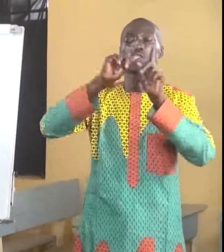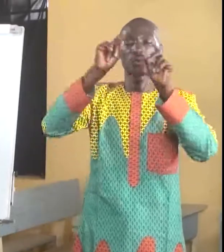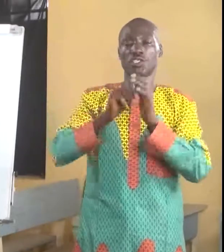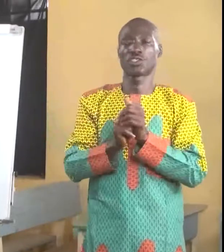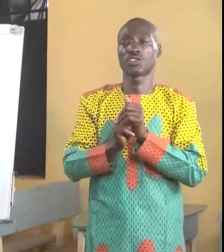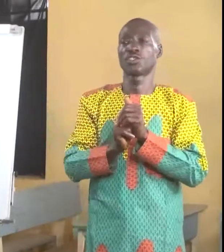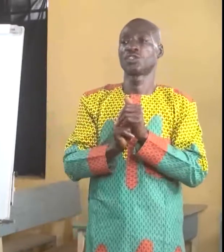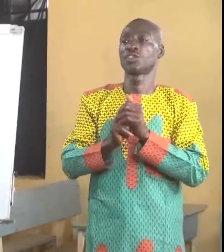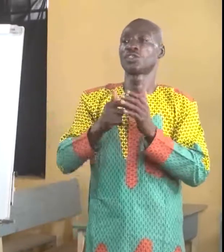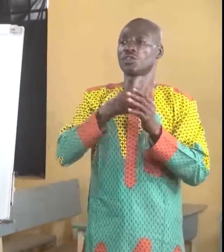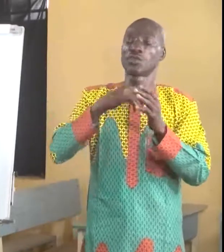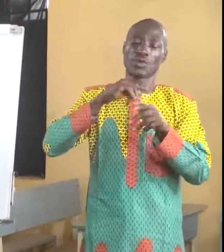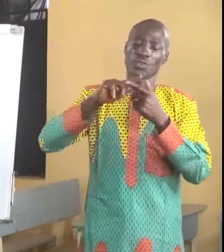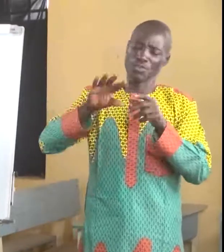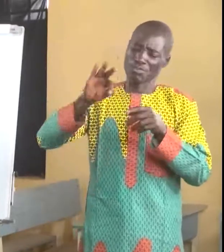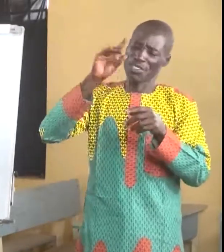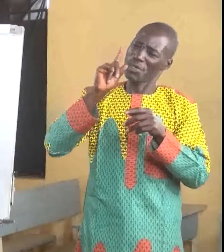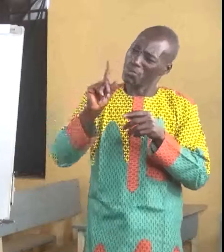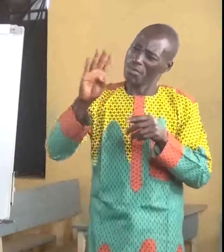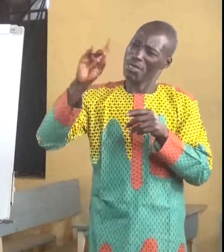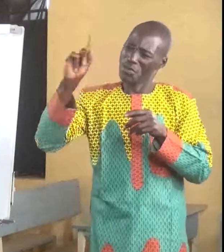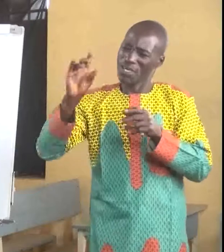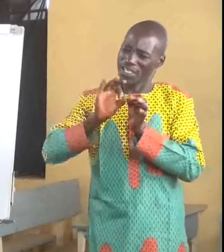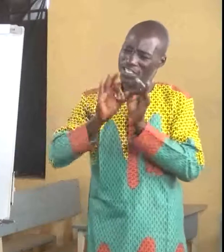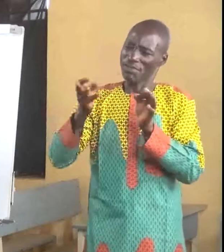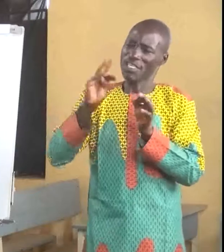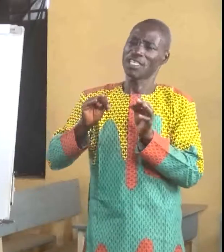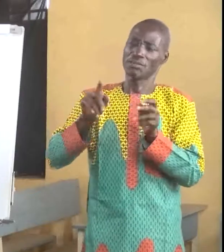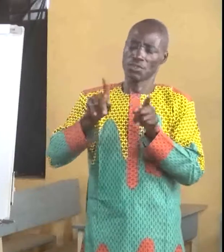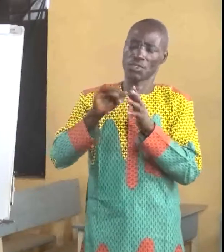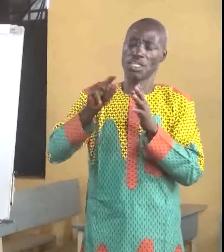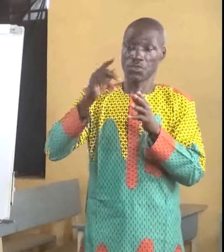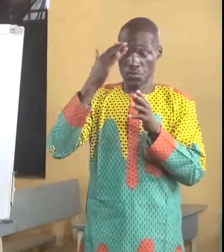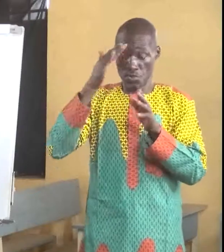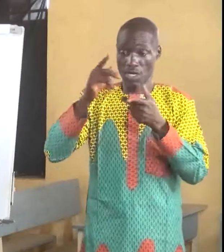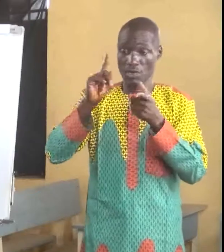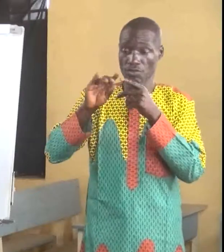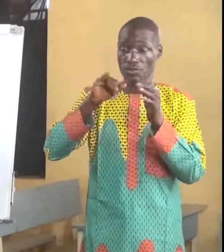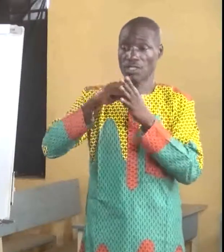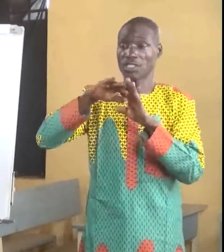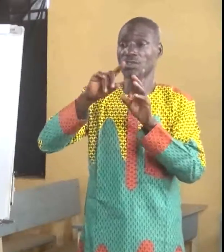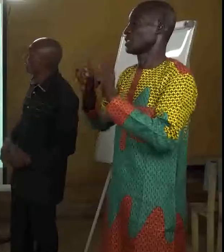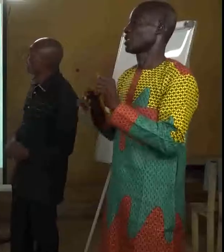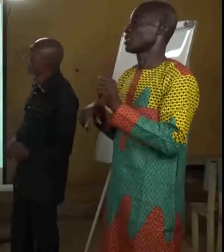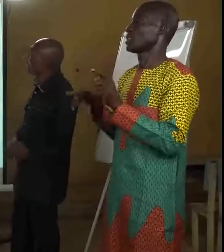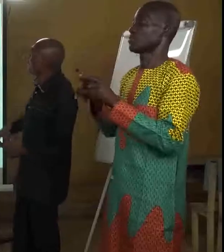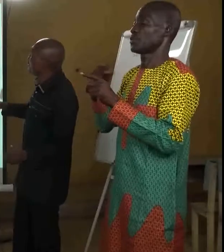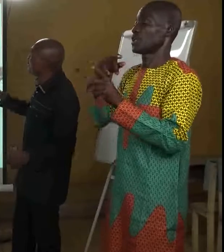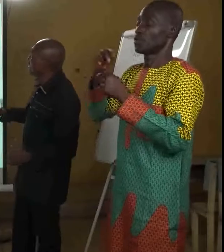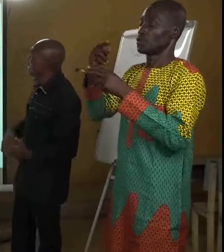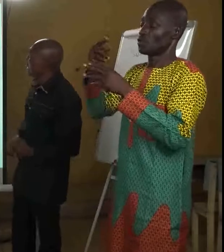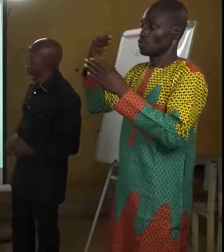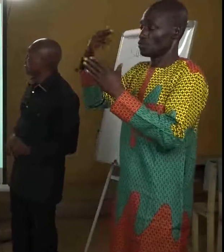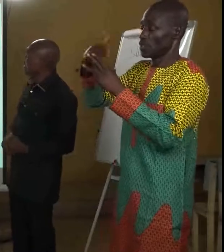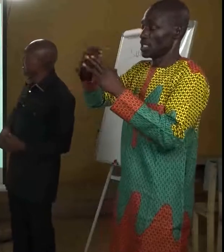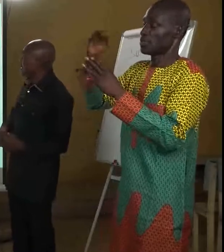pick them one after the other and explain them so that you will know how you should do it in your examination. Well, let us just mention them